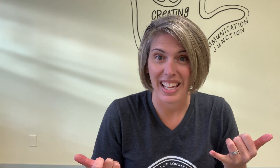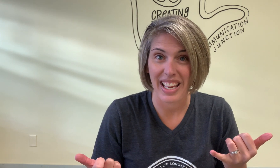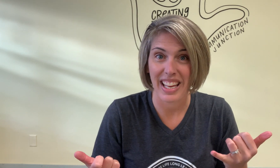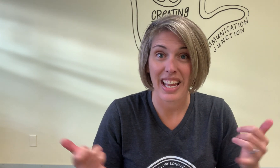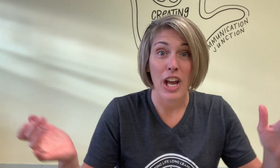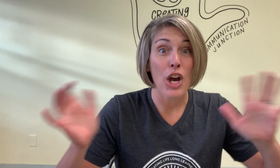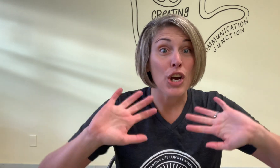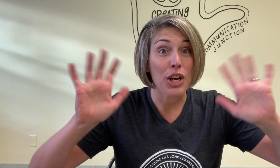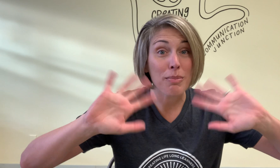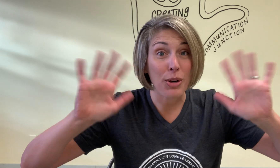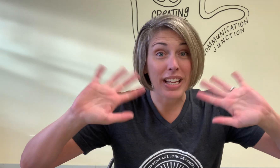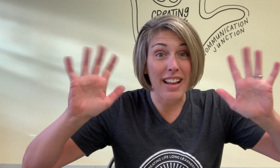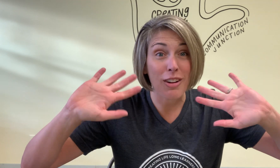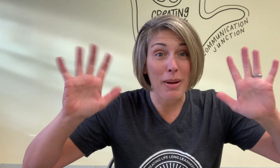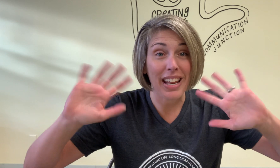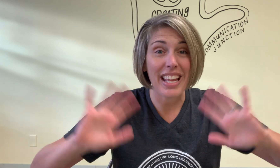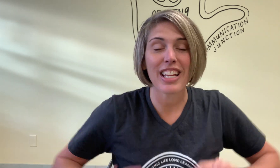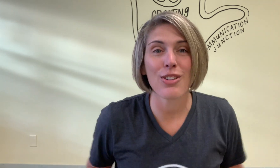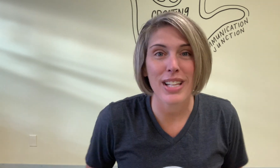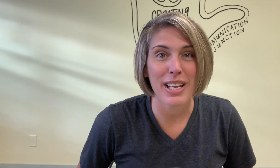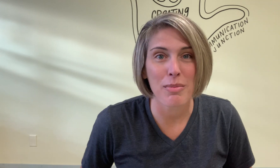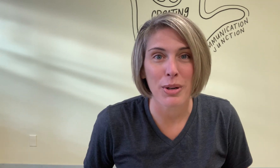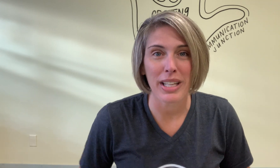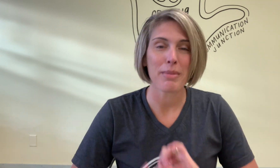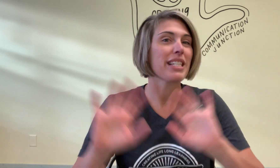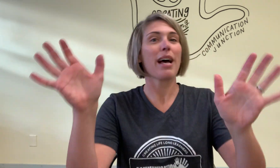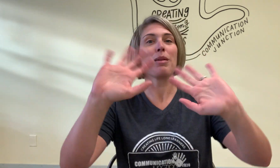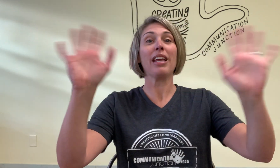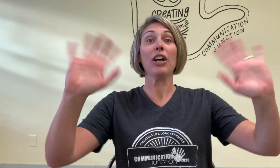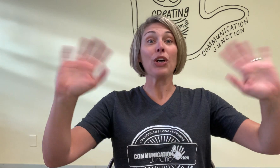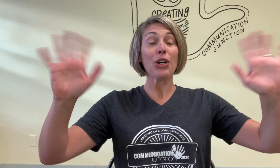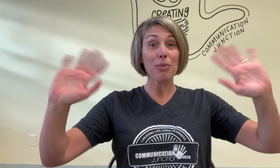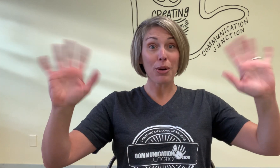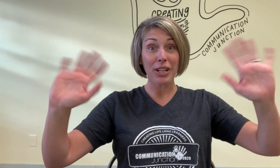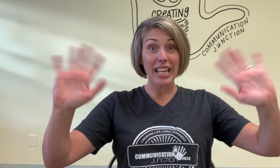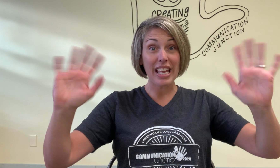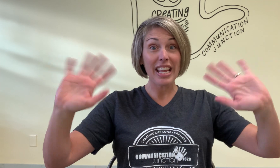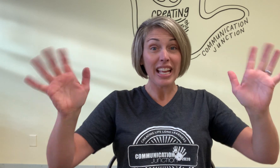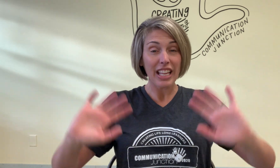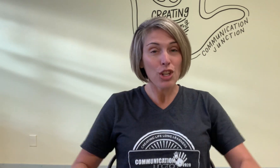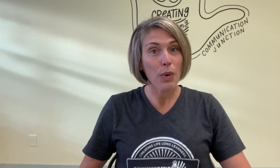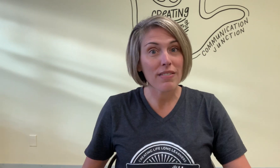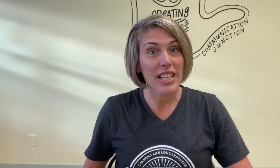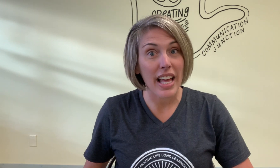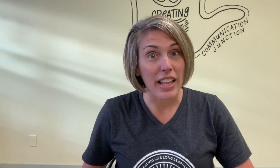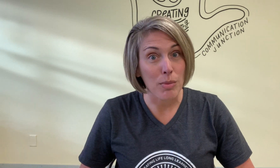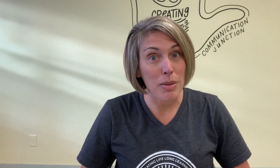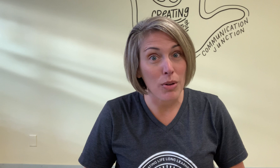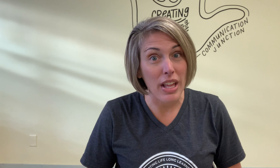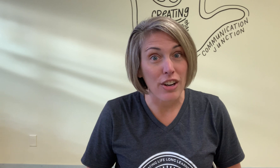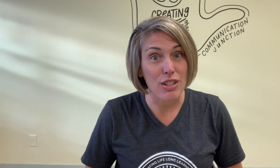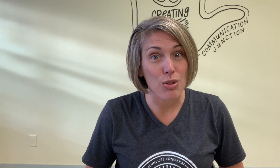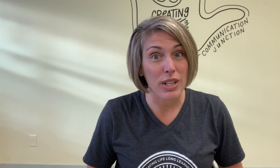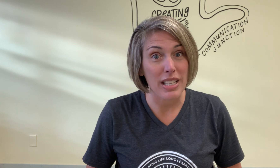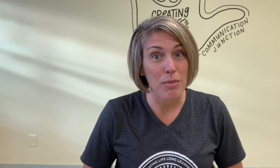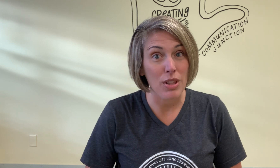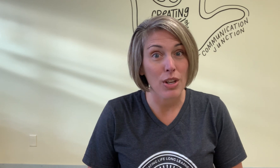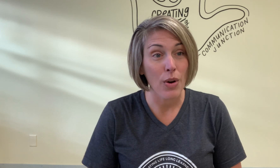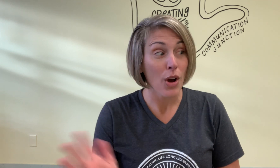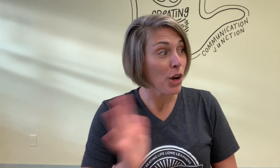today. Good morning, everybody. Can you say good morning, Miss Abby? Good morning. Can you wave to the other people that are at story time with you? Good